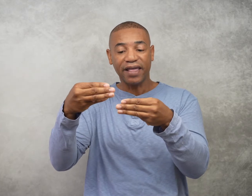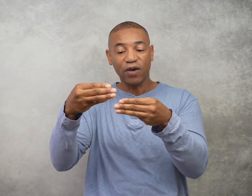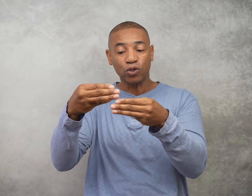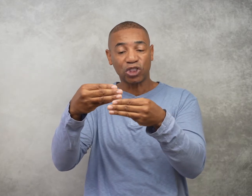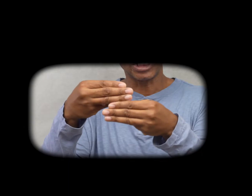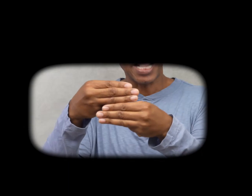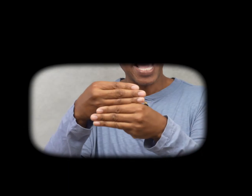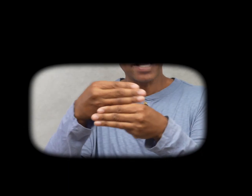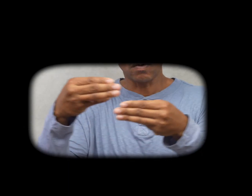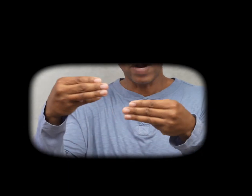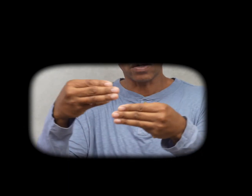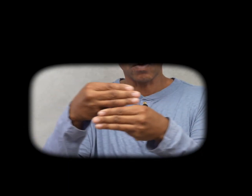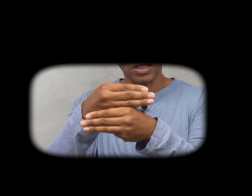they will slide right across both.